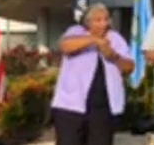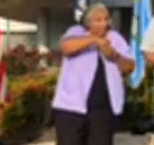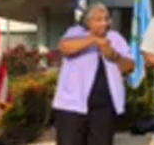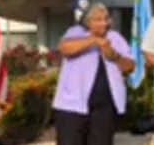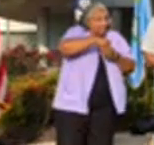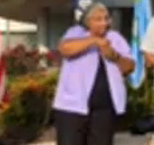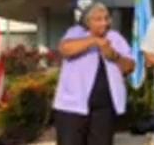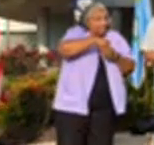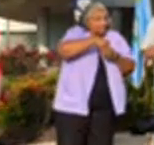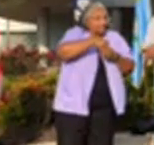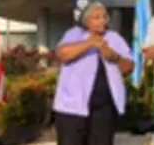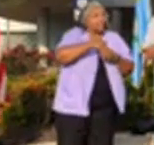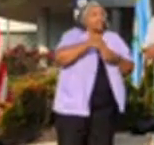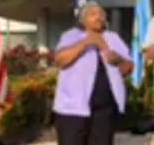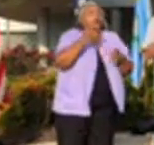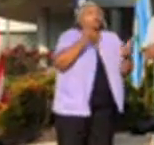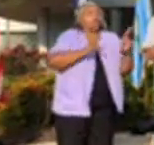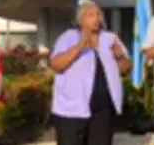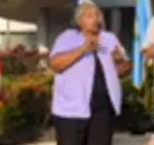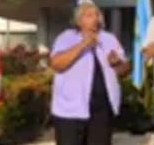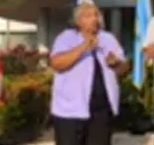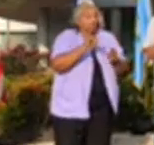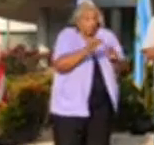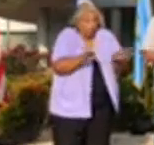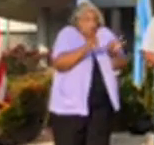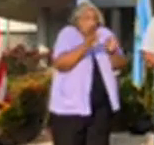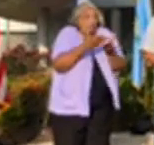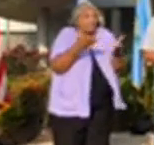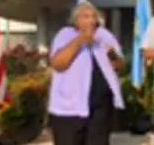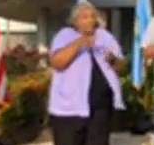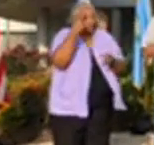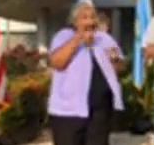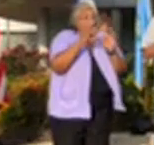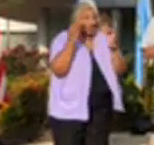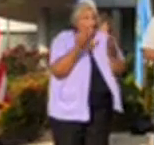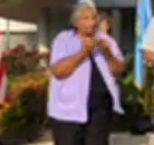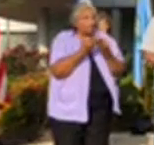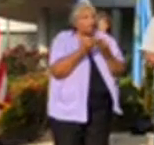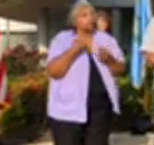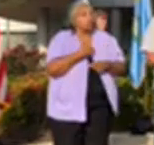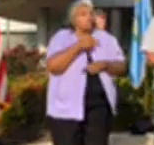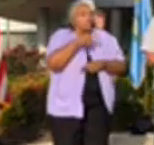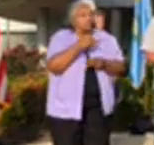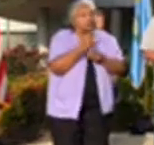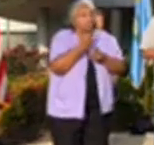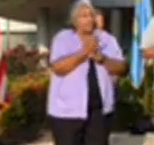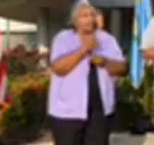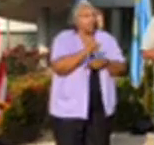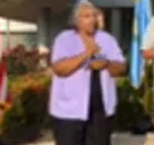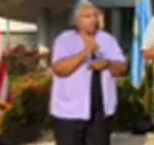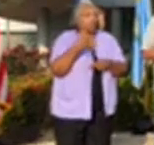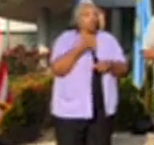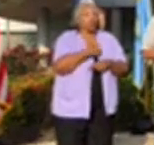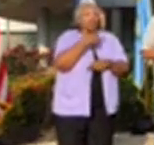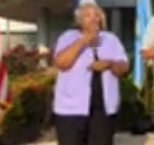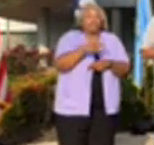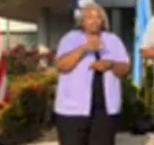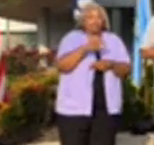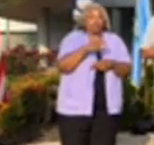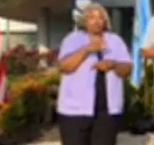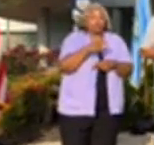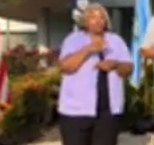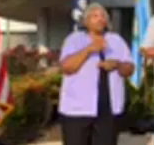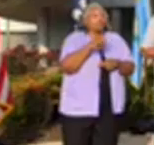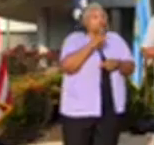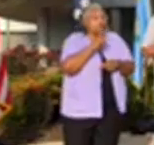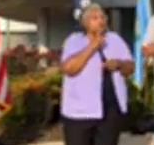Essential services, essential things that you need for your family, we need to do that. We need to work on standing up our health